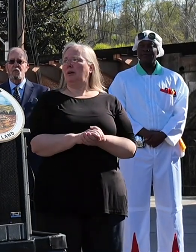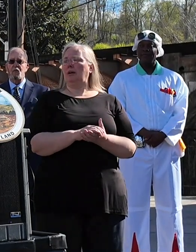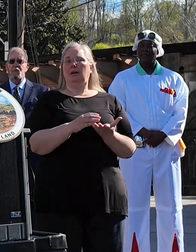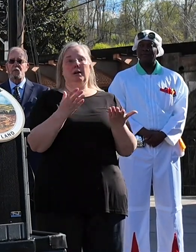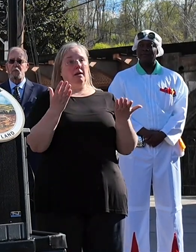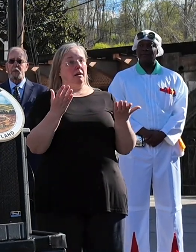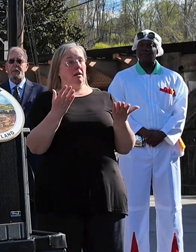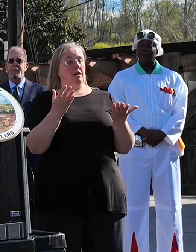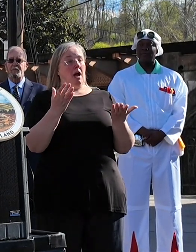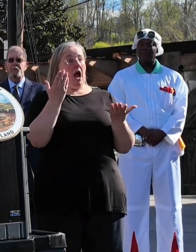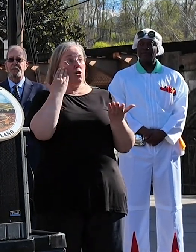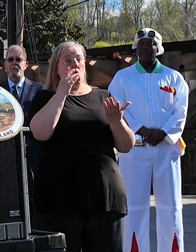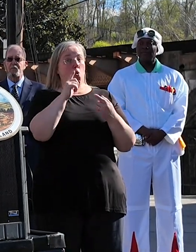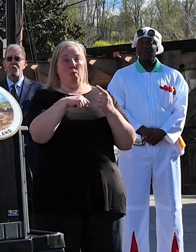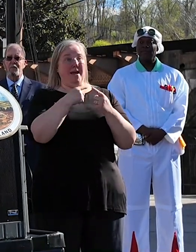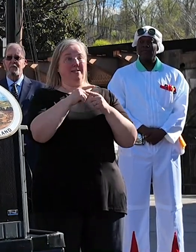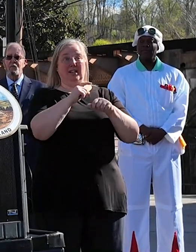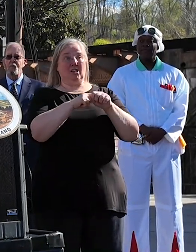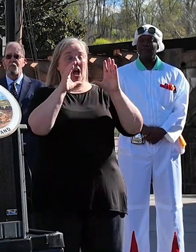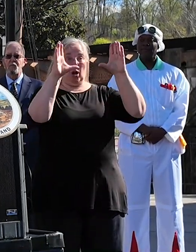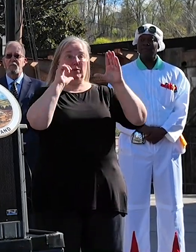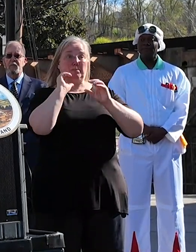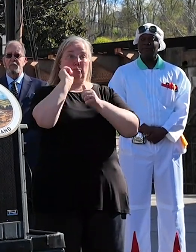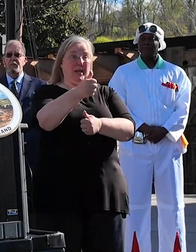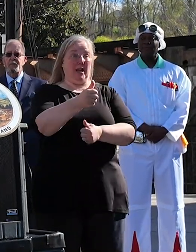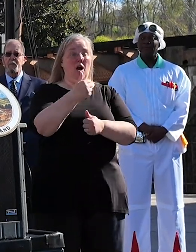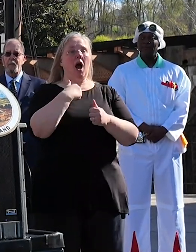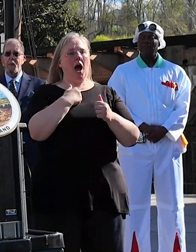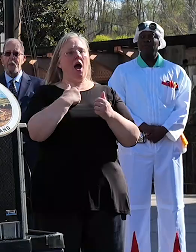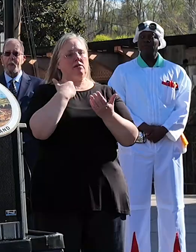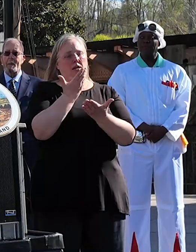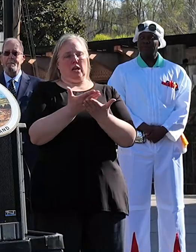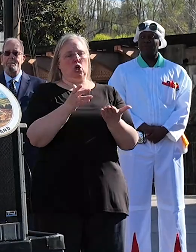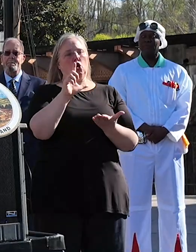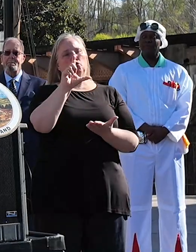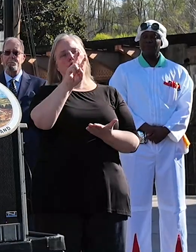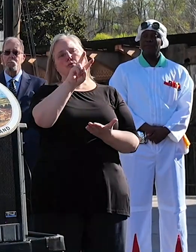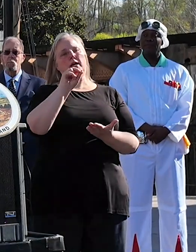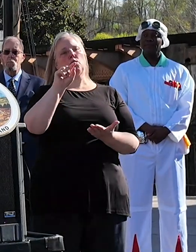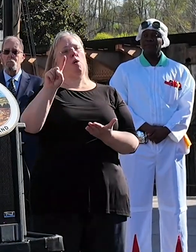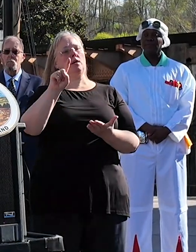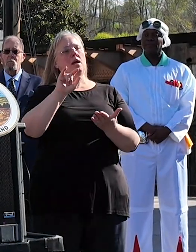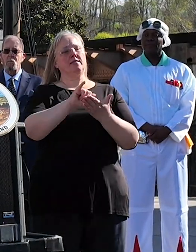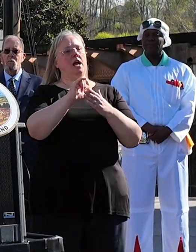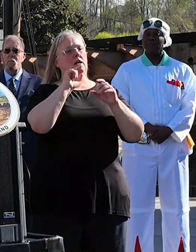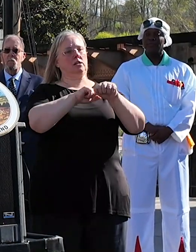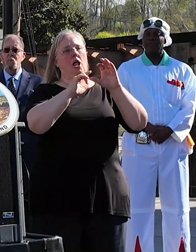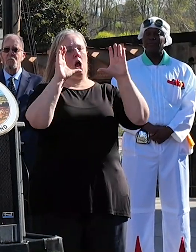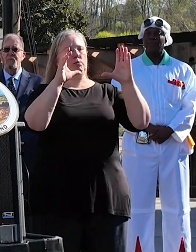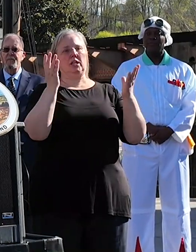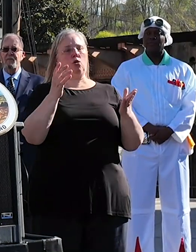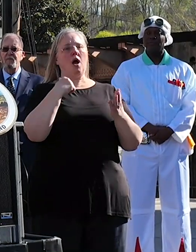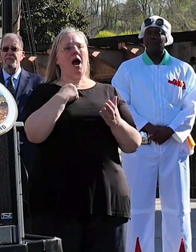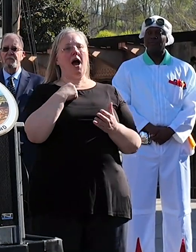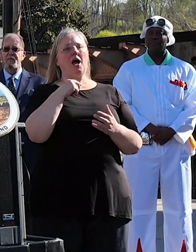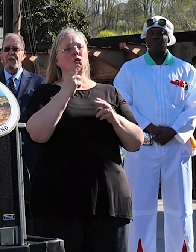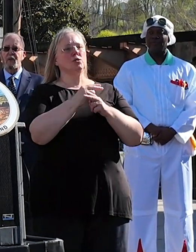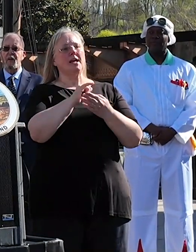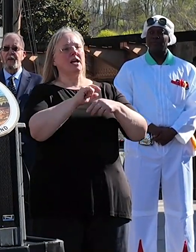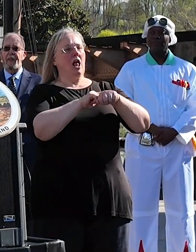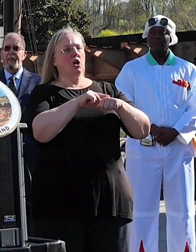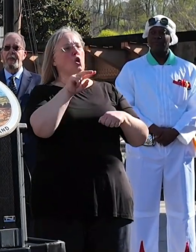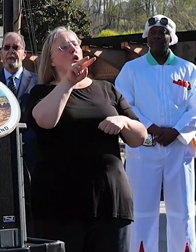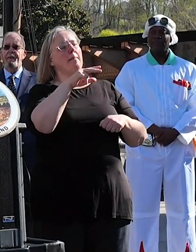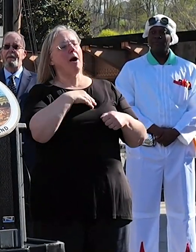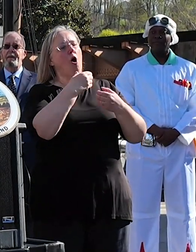said 25 years. I don't know when the clock was put in. I got here in 2001, and it was here. I used that clock looking out my office window